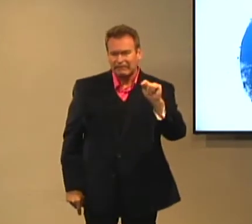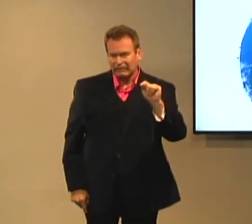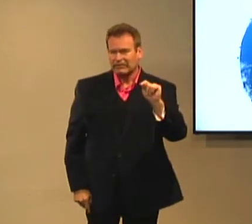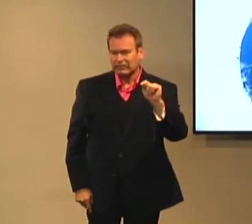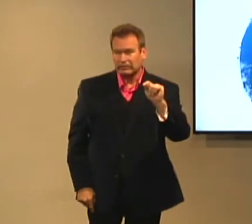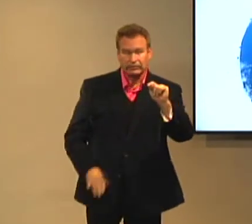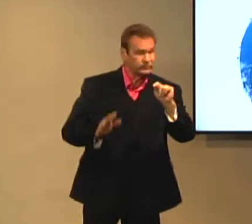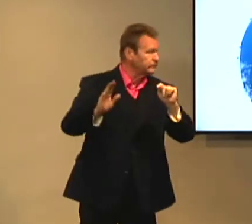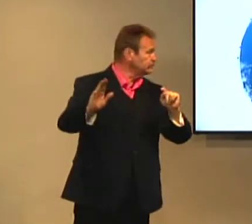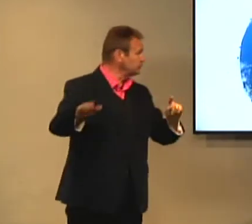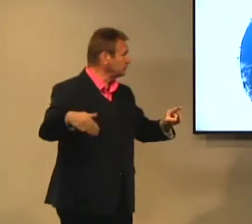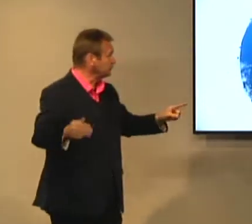We receive these gifts from God